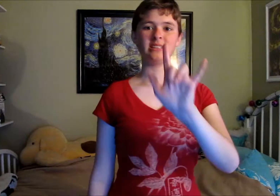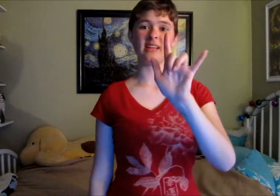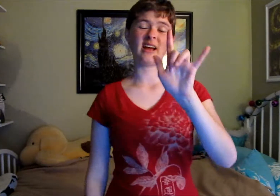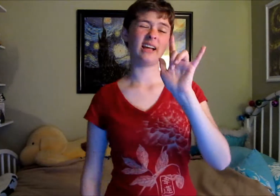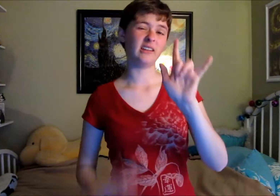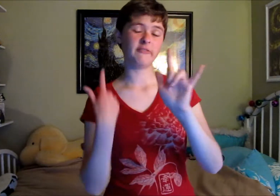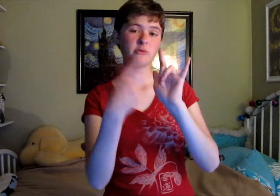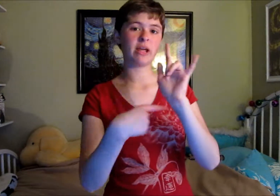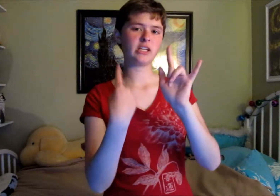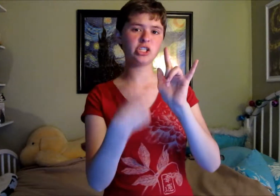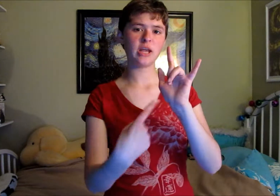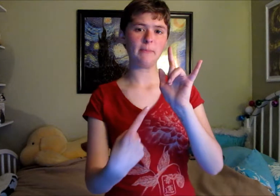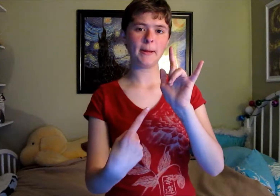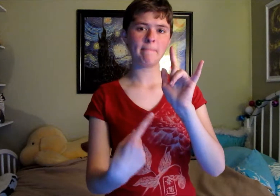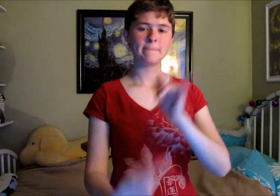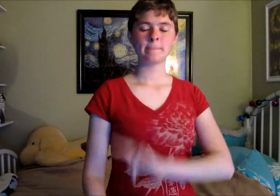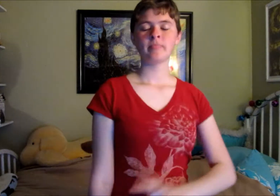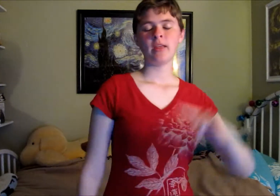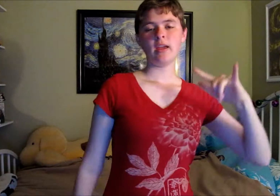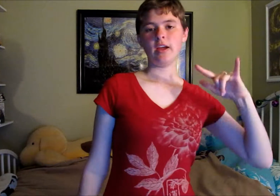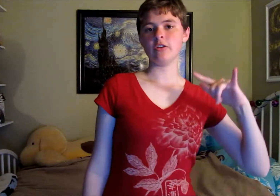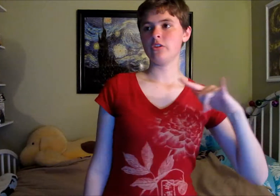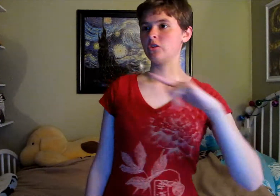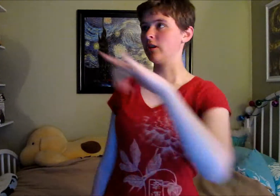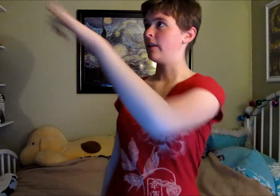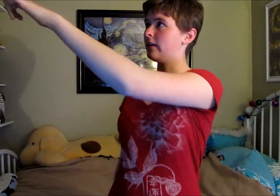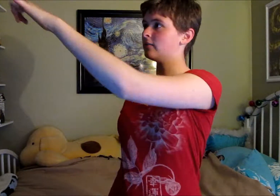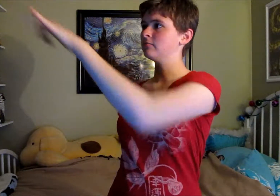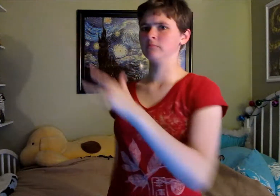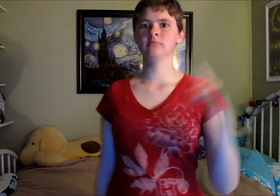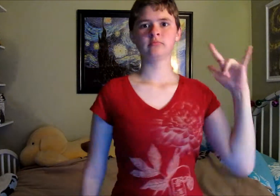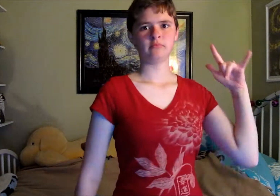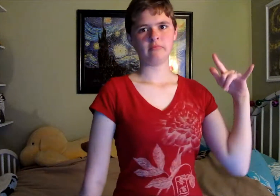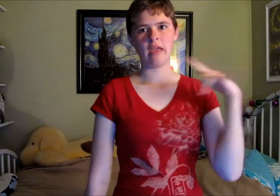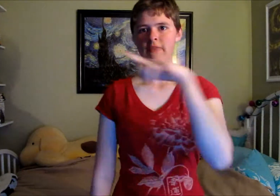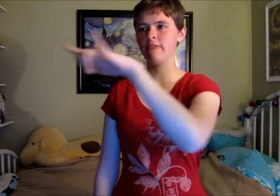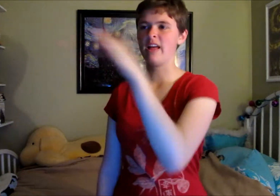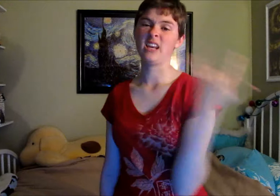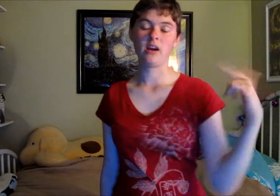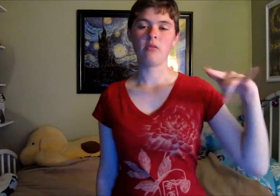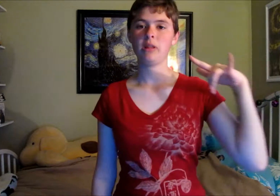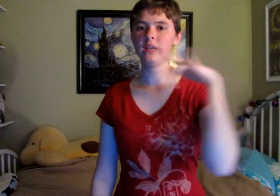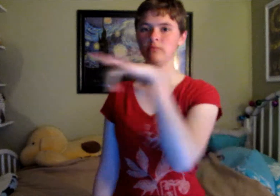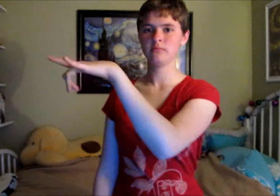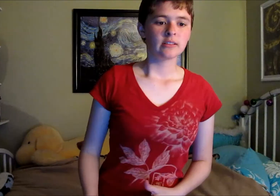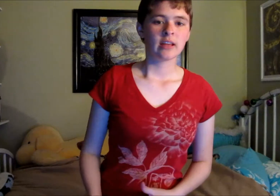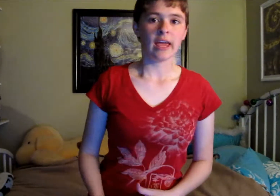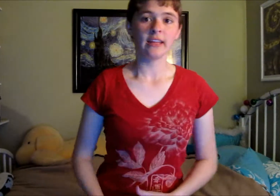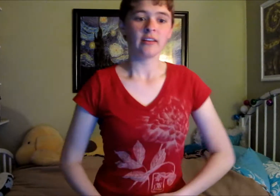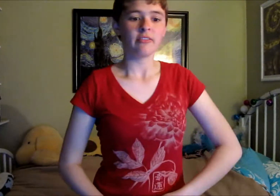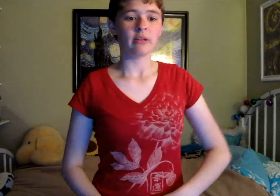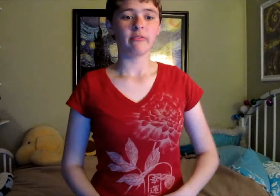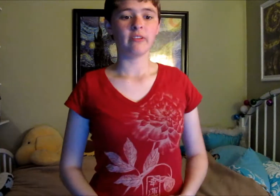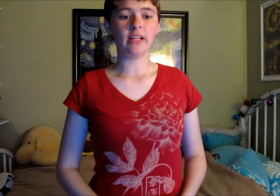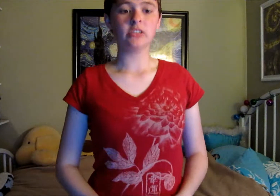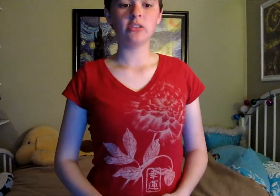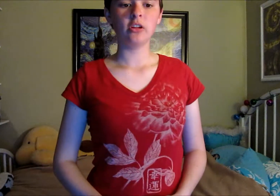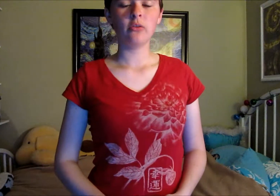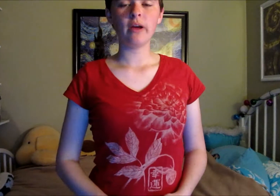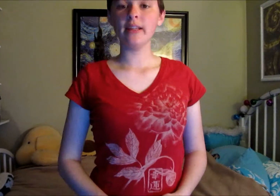is that I love you hand shape. And you're just going to like fly in an airplane. And if I'm flying solo, at